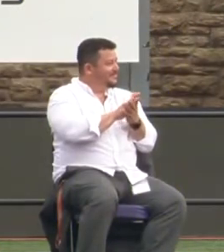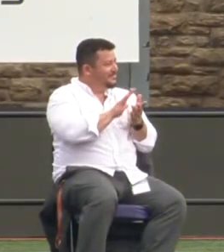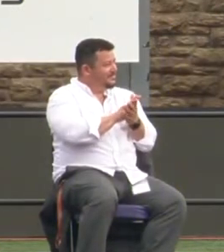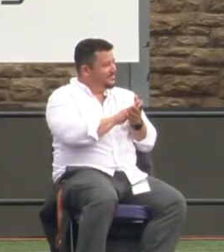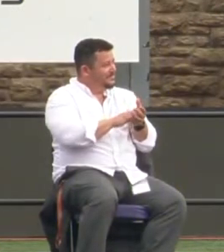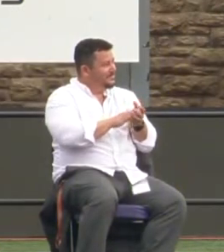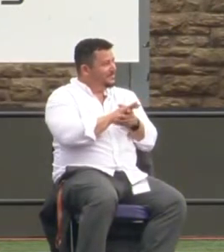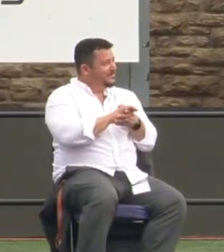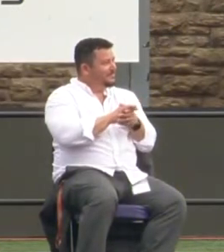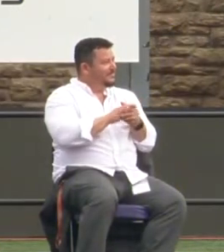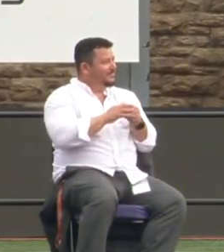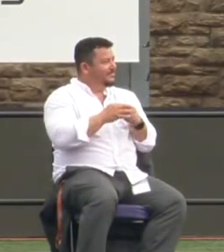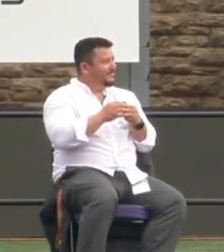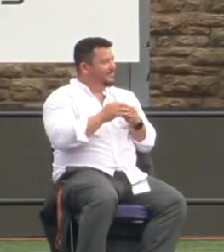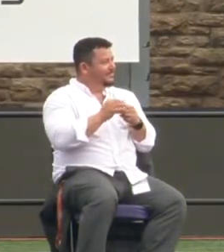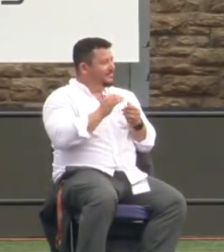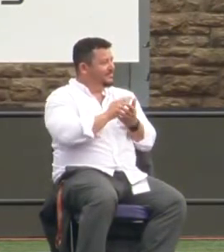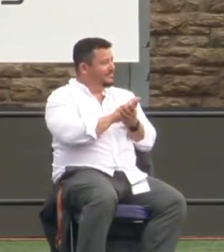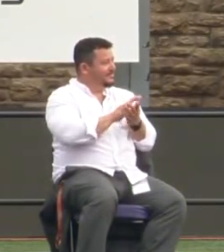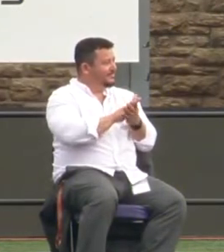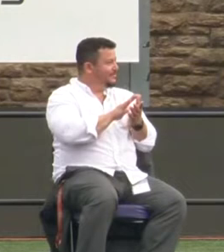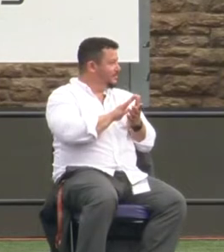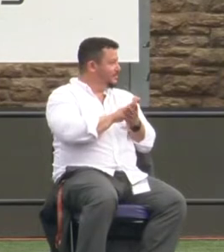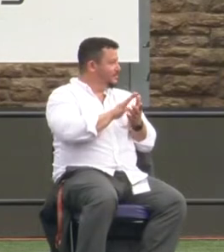Nicole Adams.